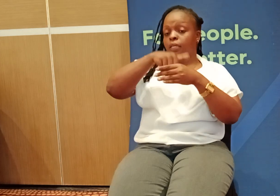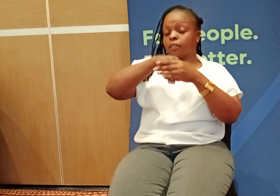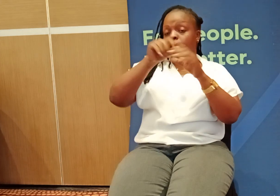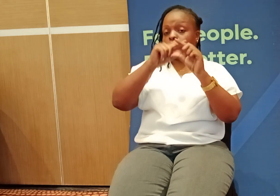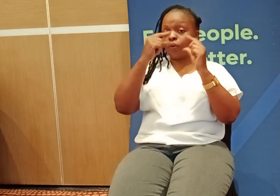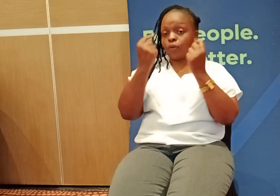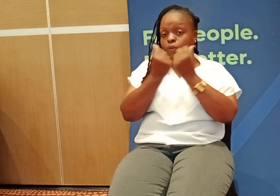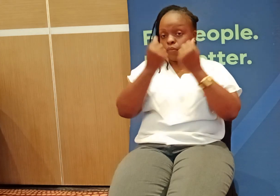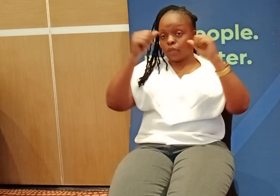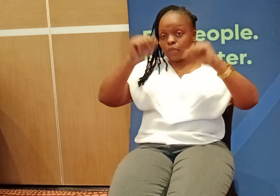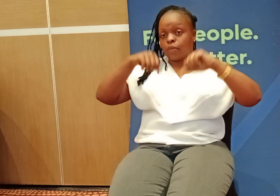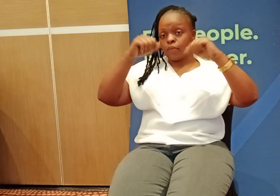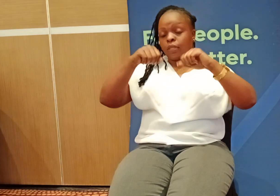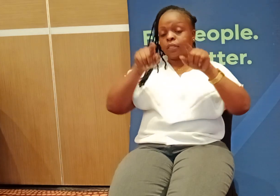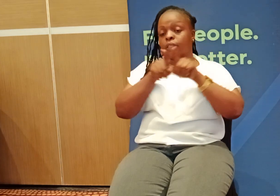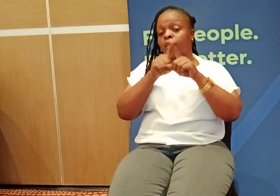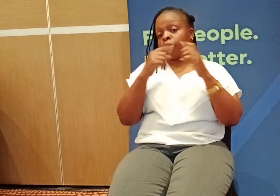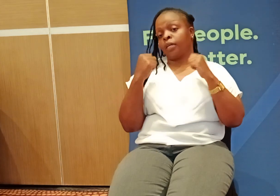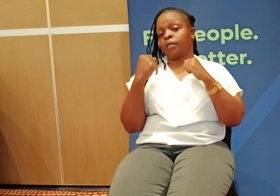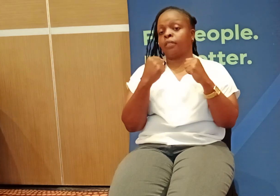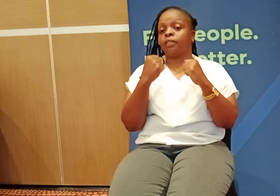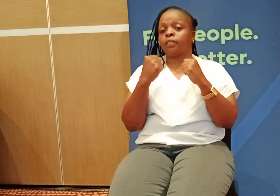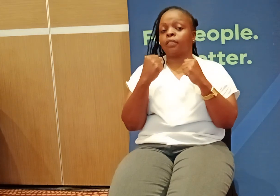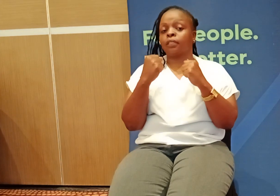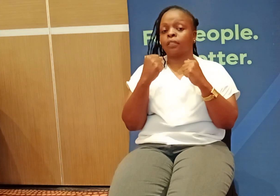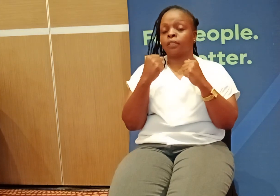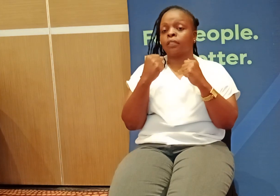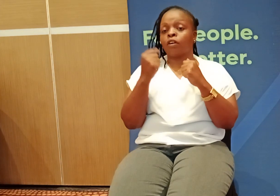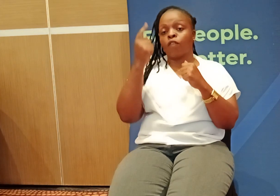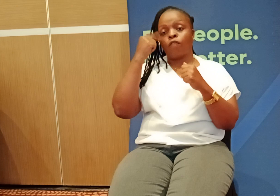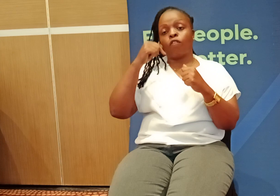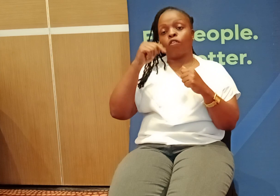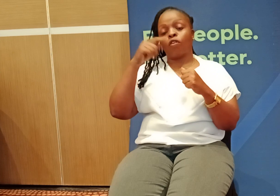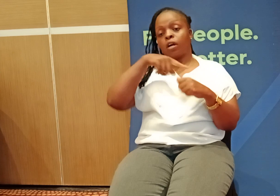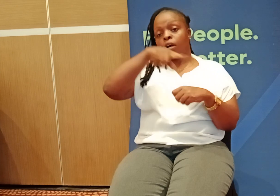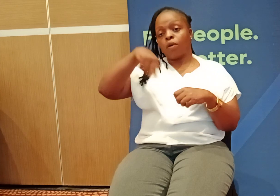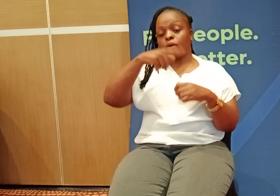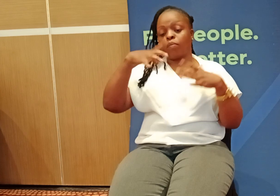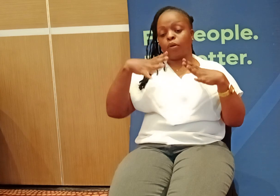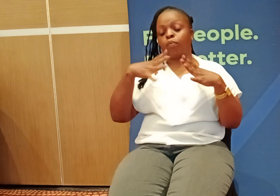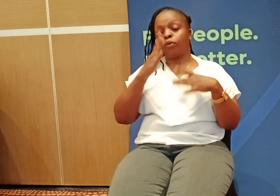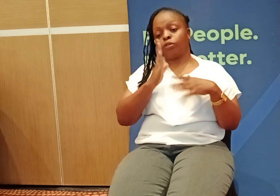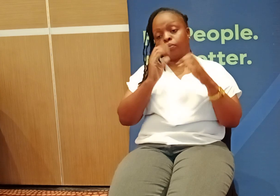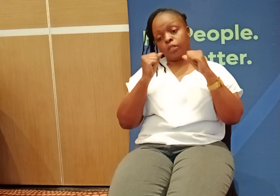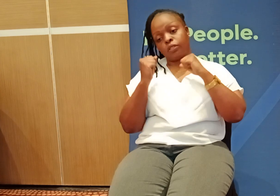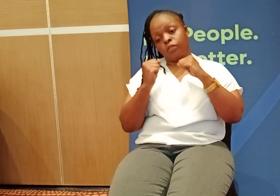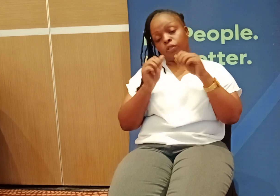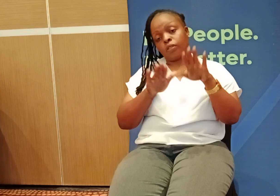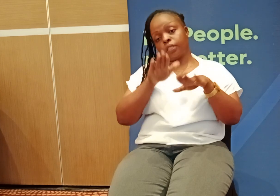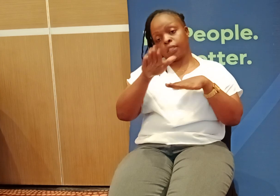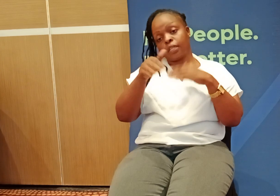capabilities. And courageous is for our people to be bold to step out for the customer.